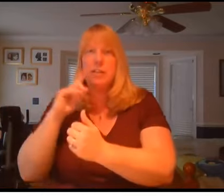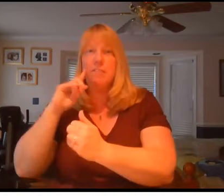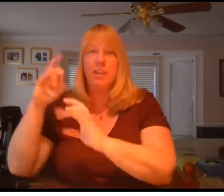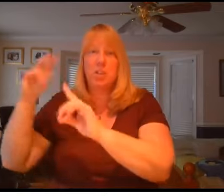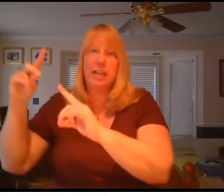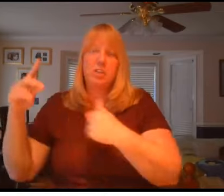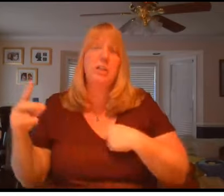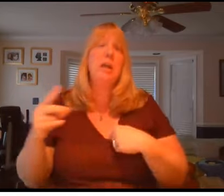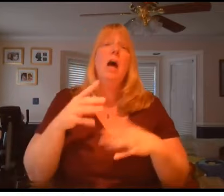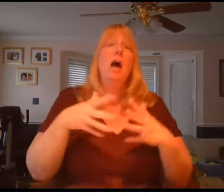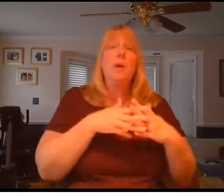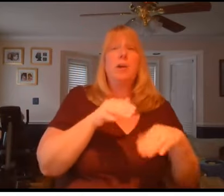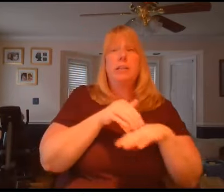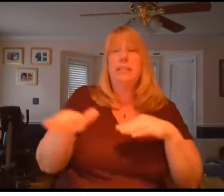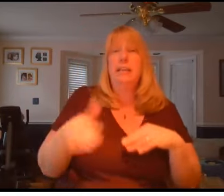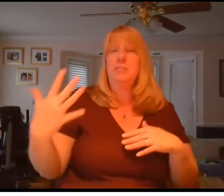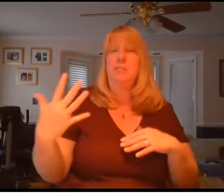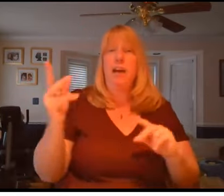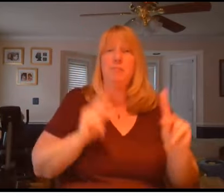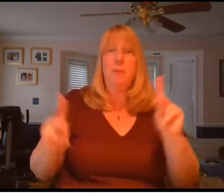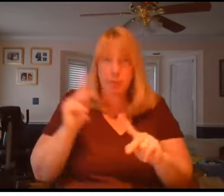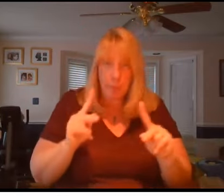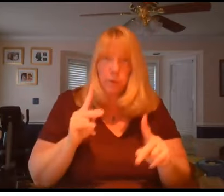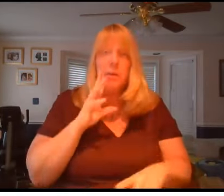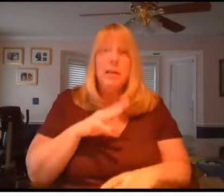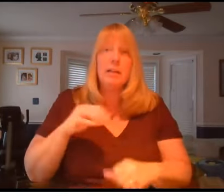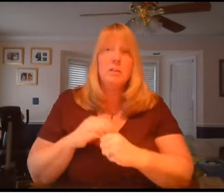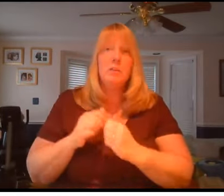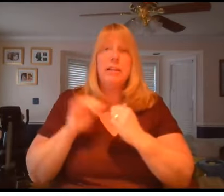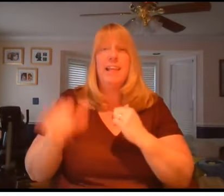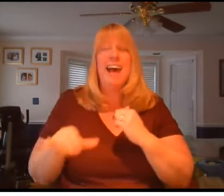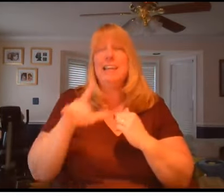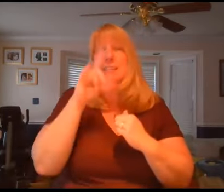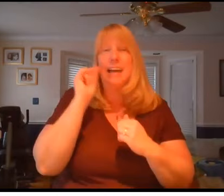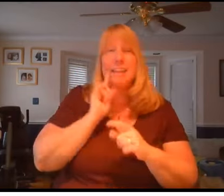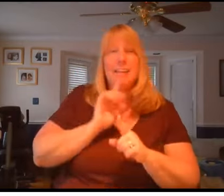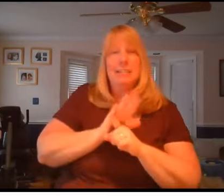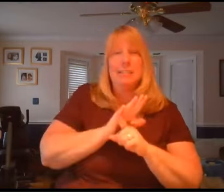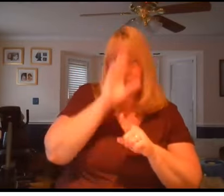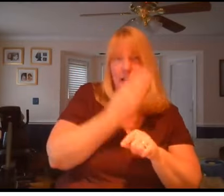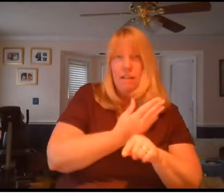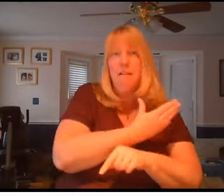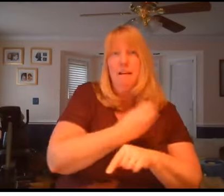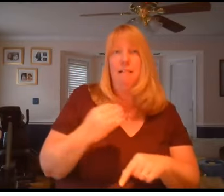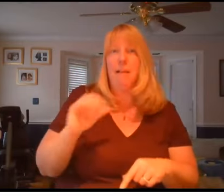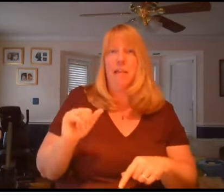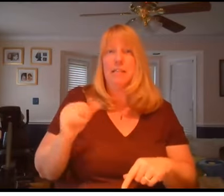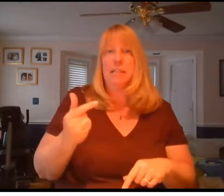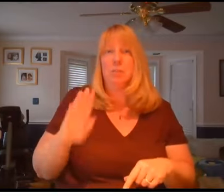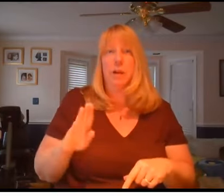they're discussing what to do for deaf education. America sent 5 people, including Gallaudet